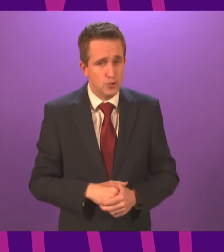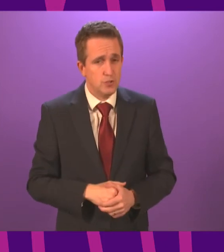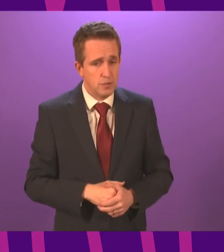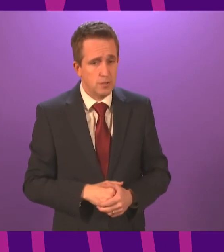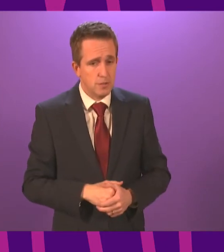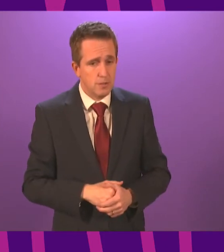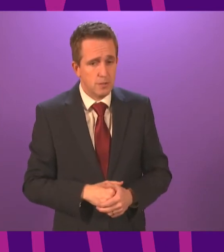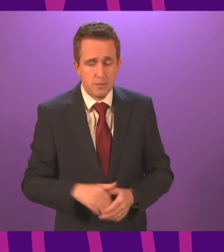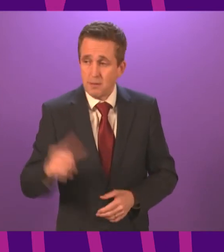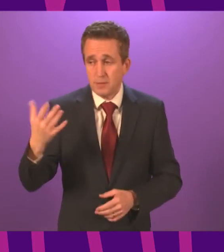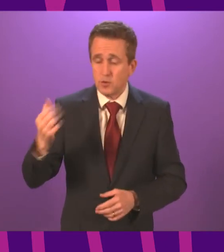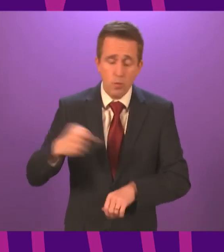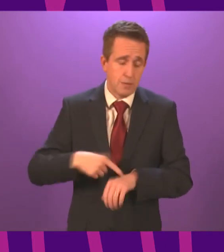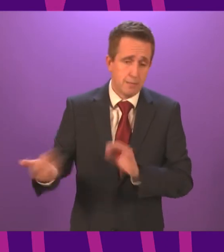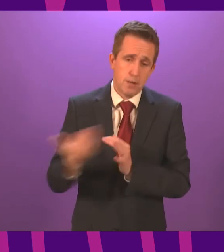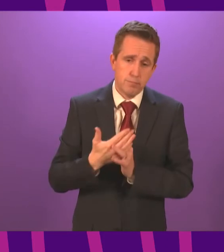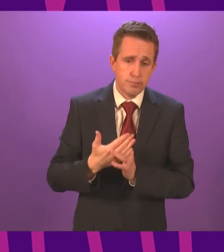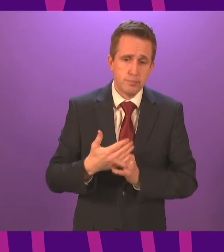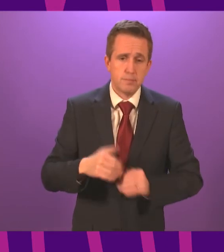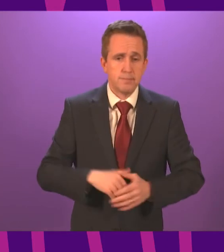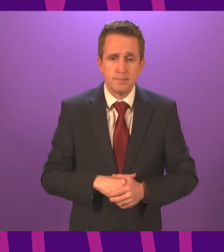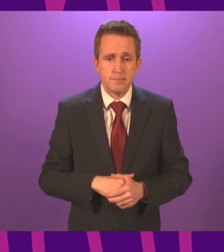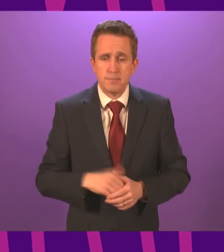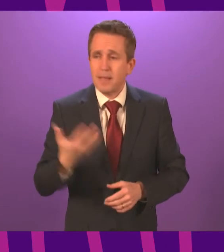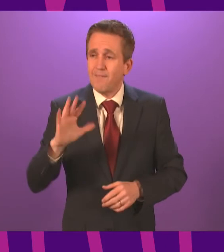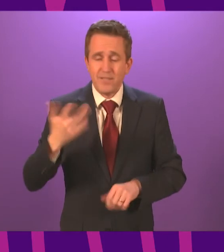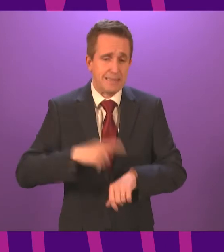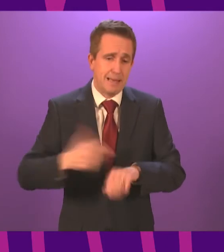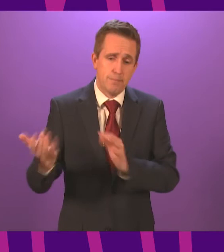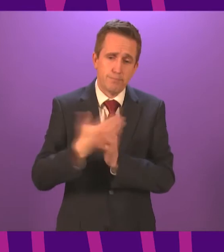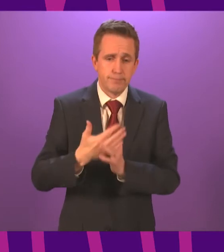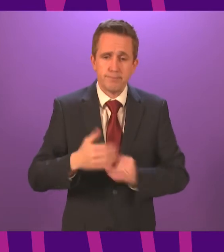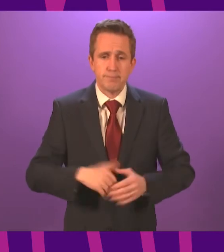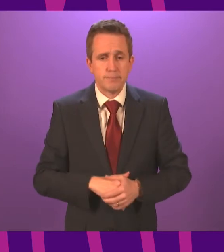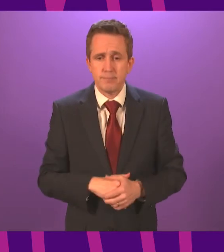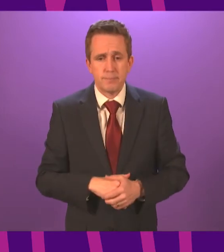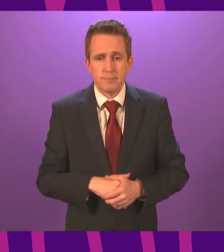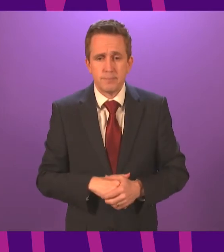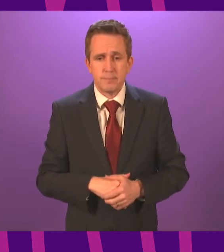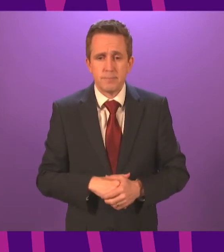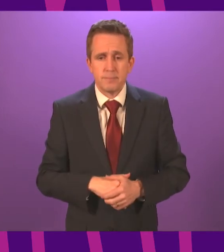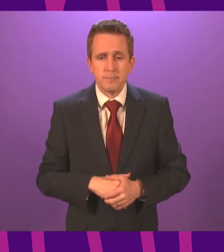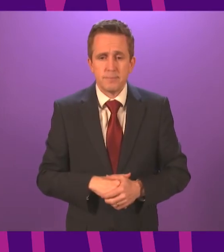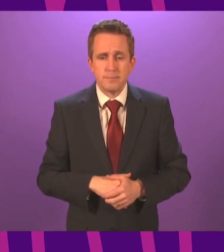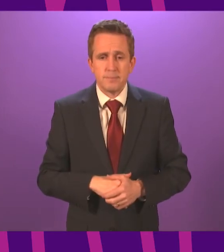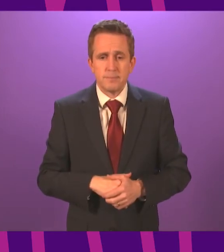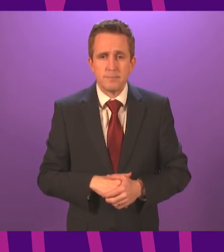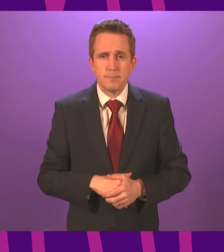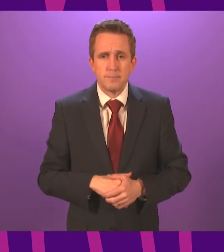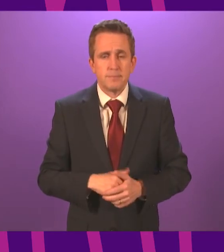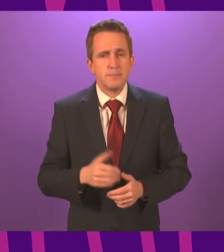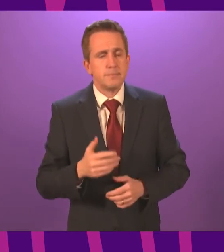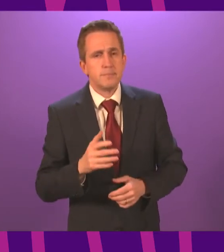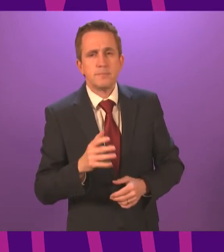I don't have time, I'm afraid. I don't have time, I'm afraid. I don't want to go through a roll call